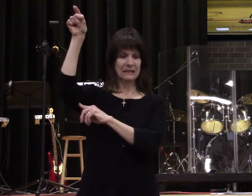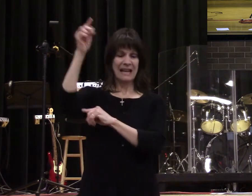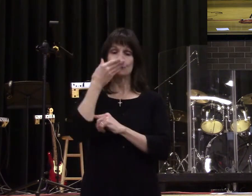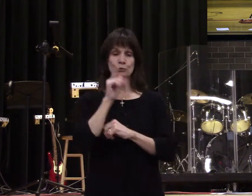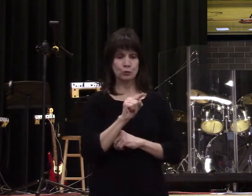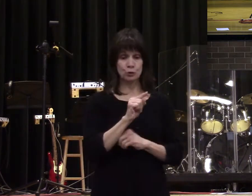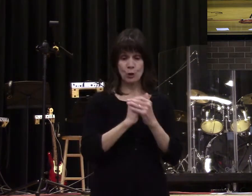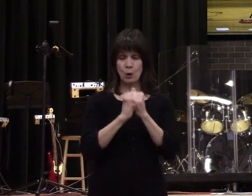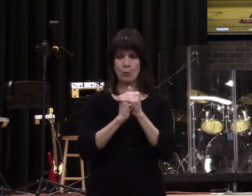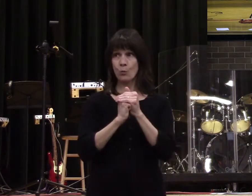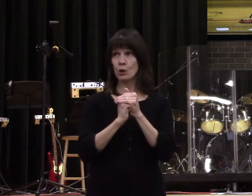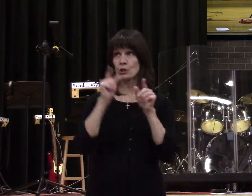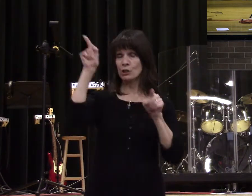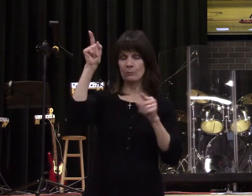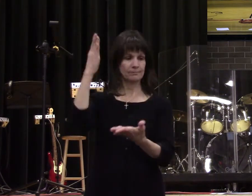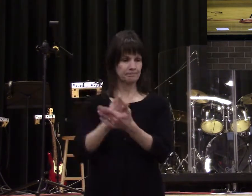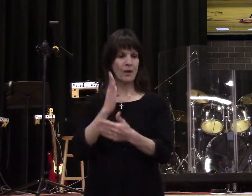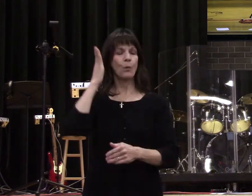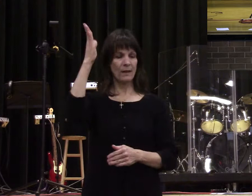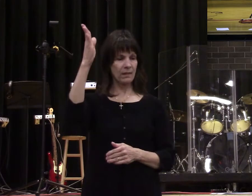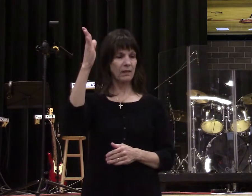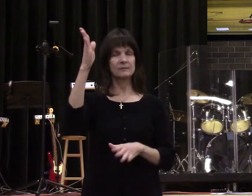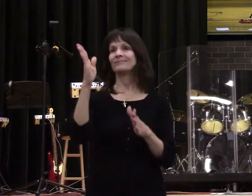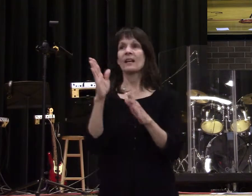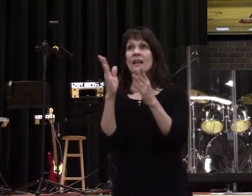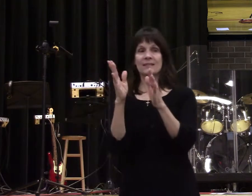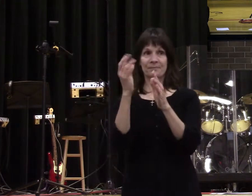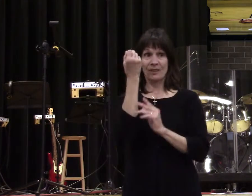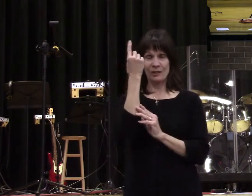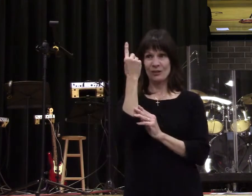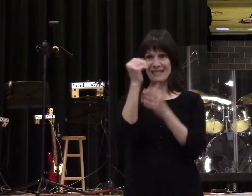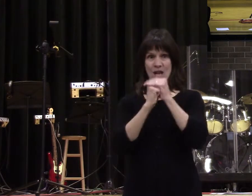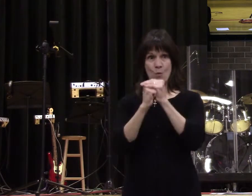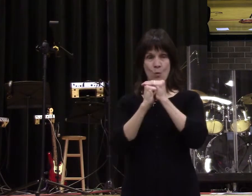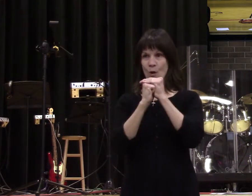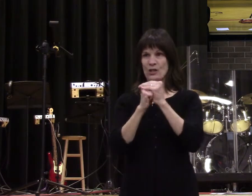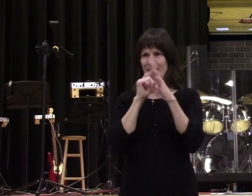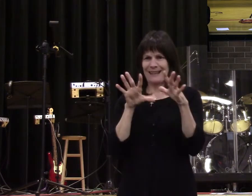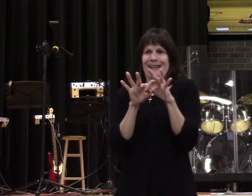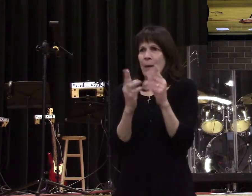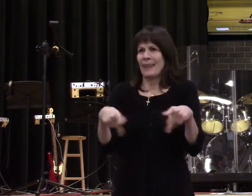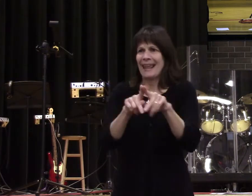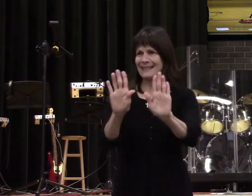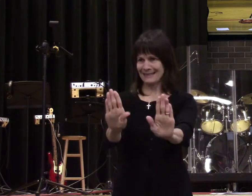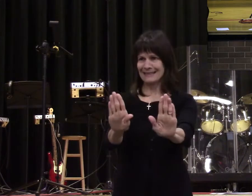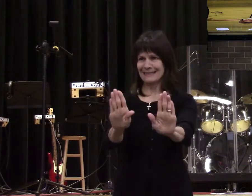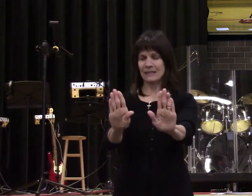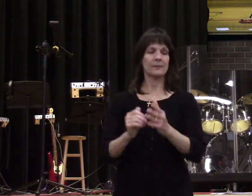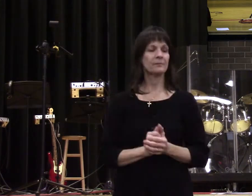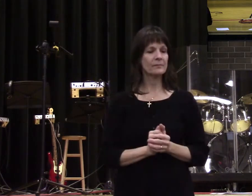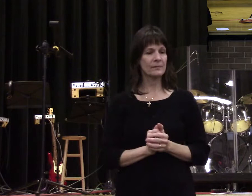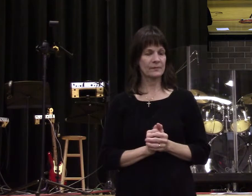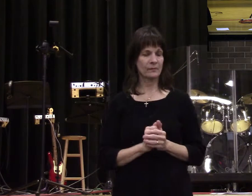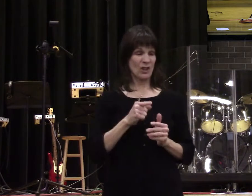Hallelujah. Worship goes much deeper than the place. Keep reading. Verse 22, it says, you worship that which you do not know. We worship